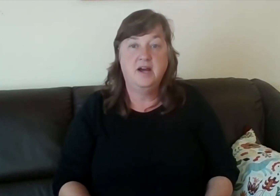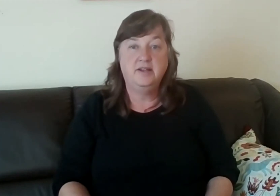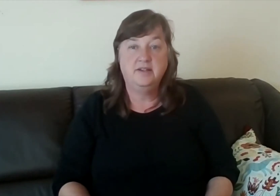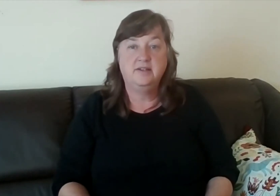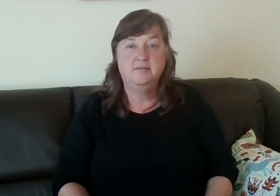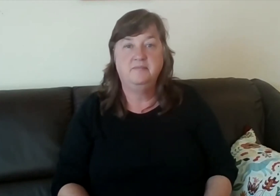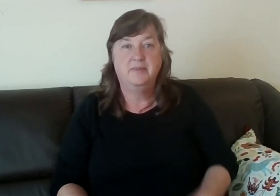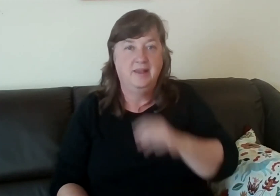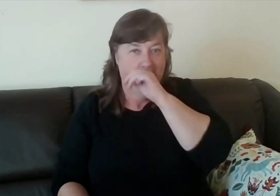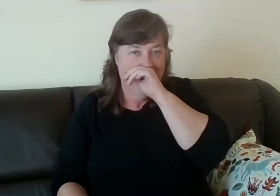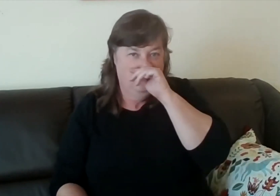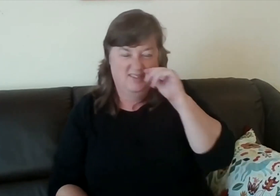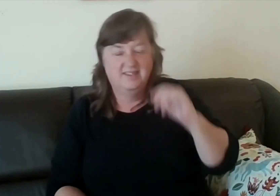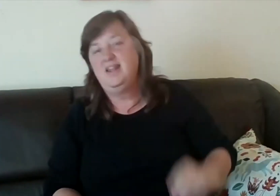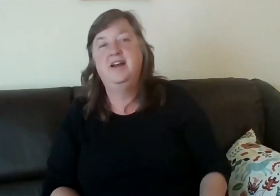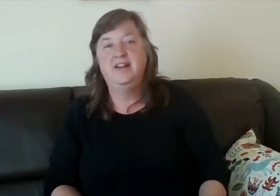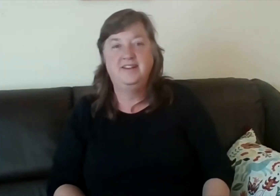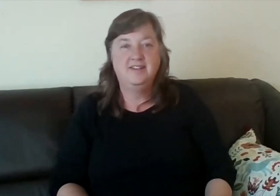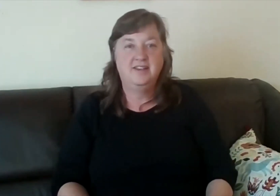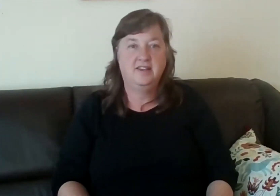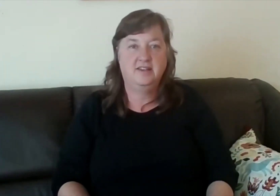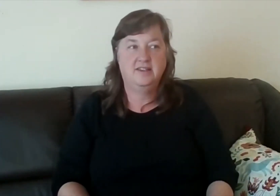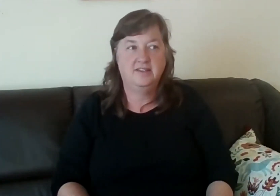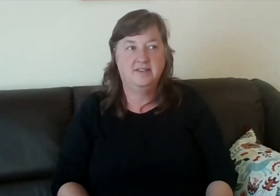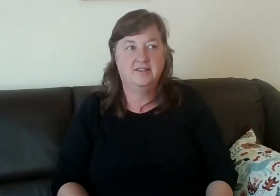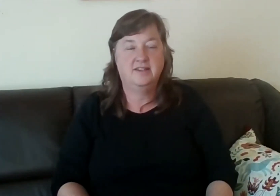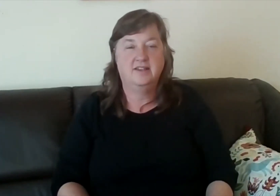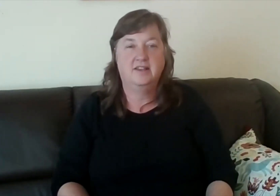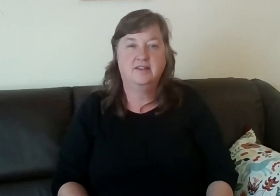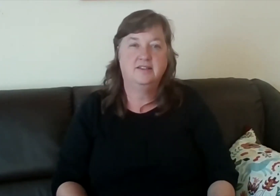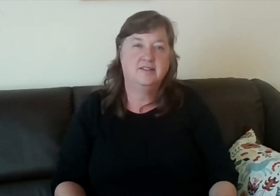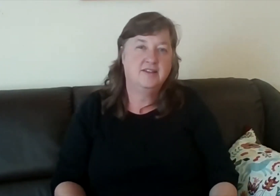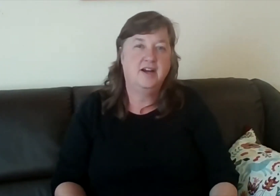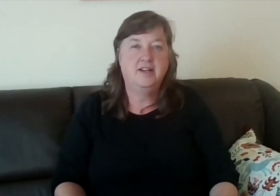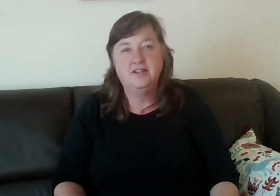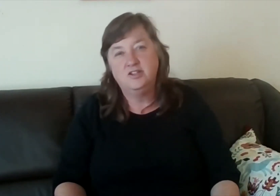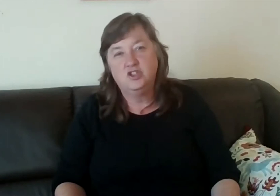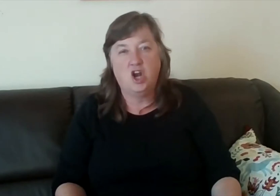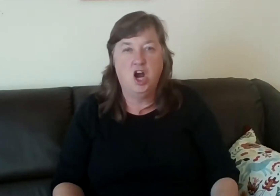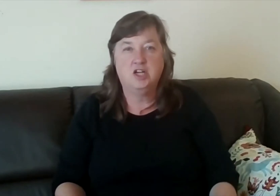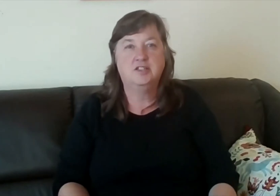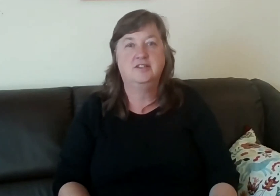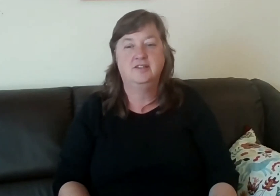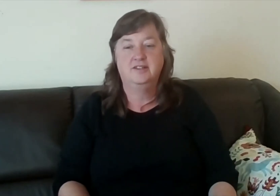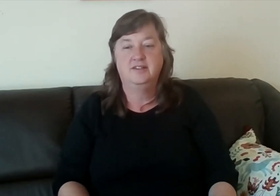Stunned. So stunned is stunned, shocked.